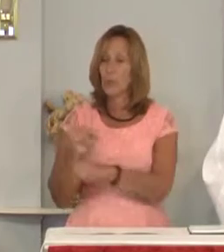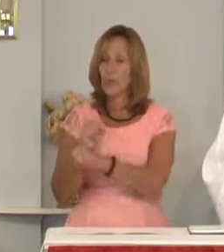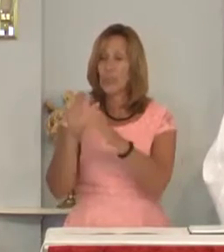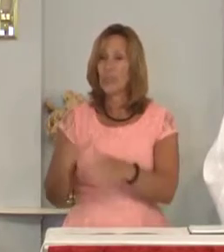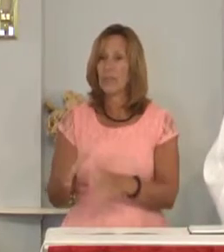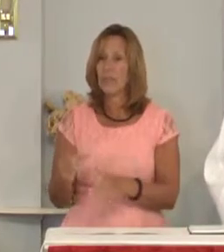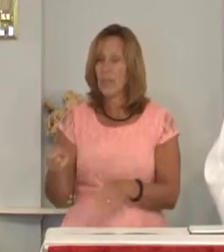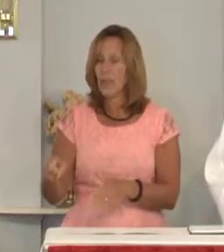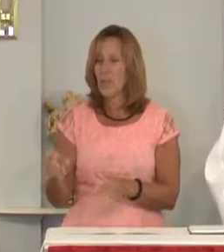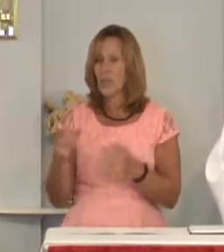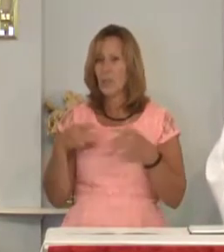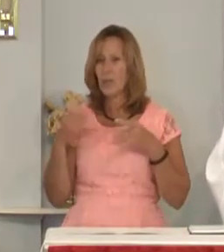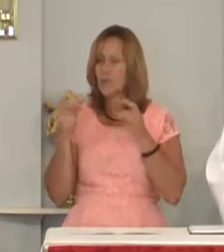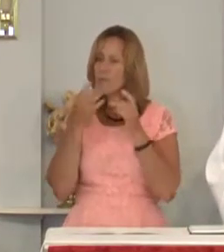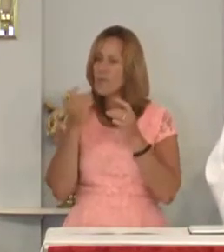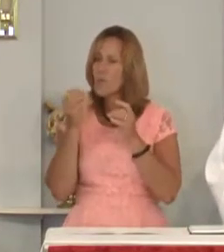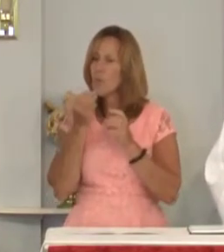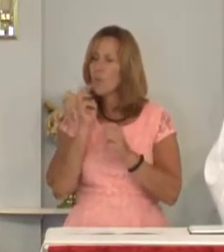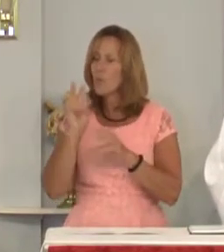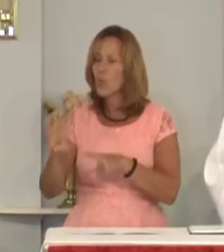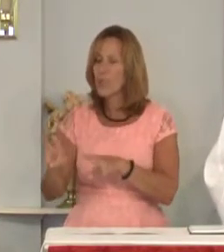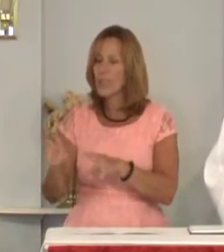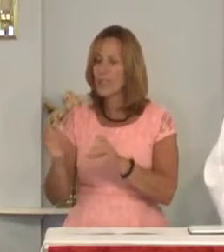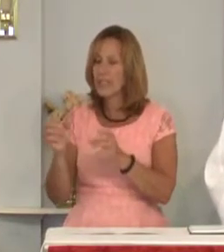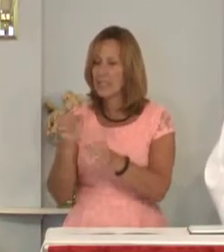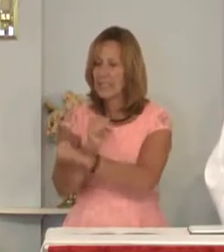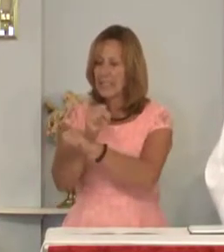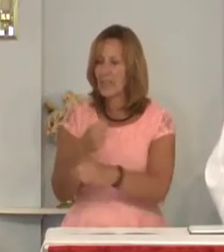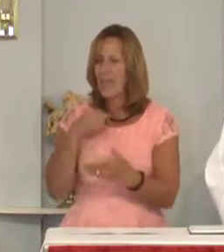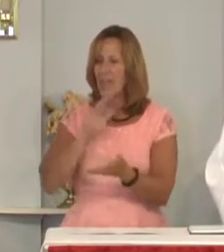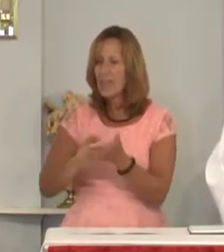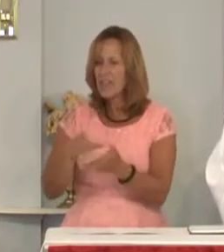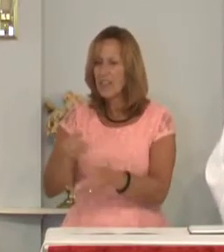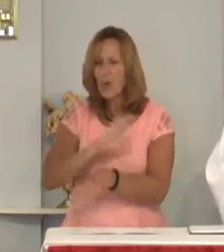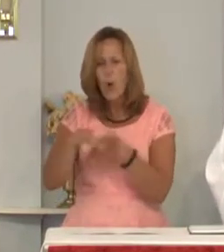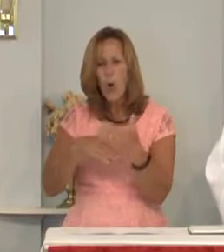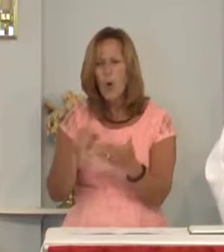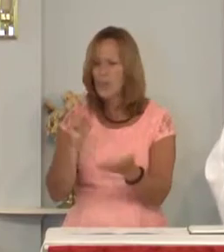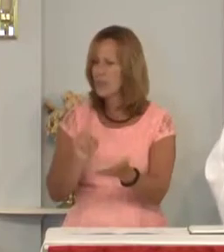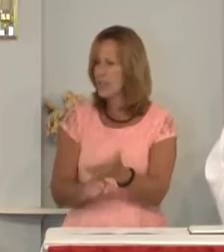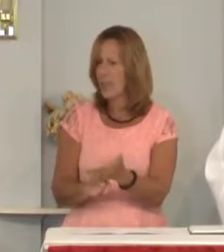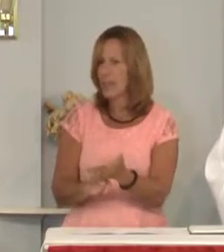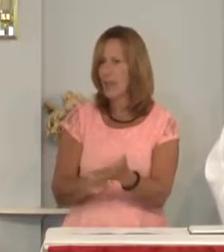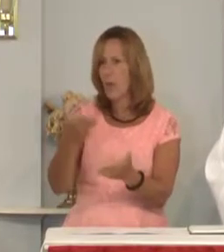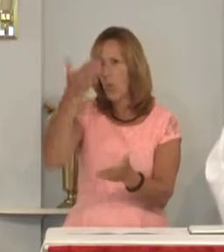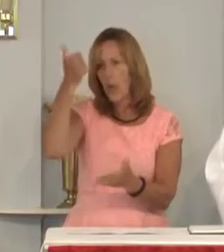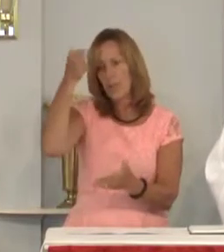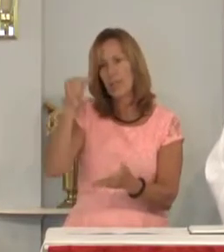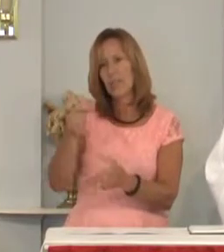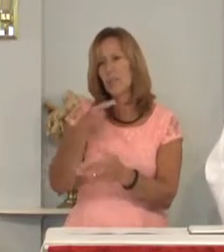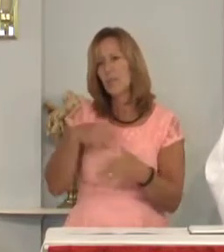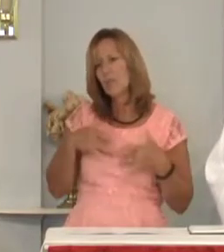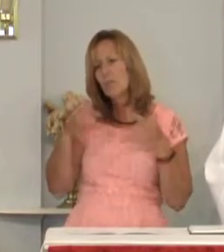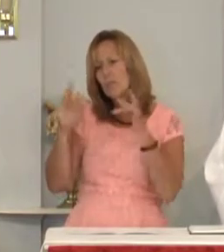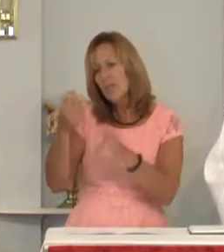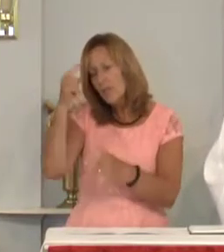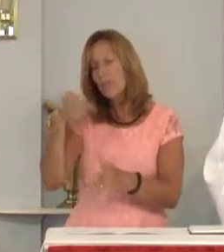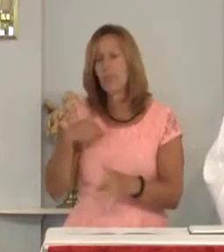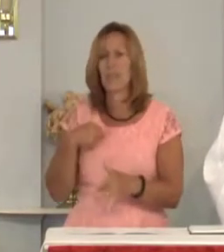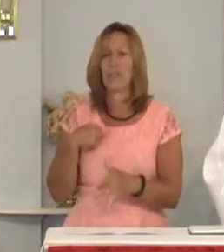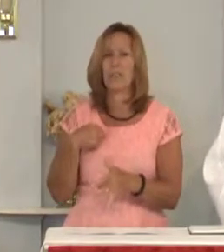him, You wicked slave, I forgave you all that debt because you pleaded with me.